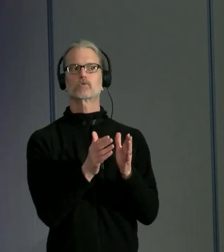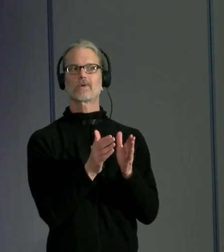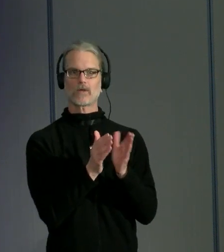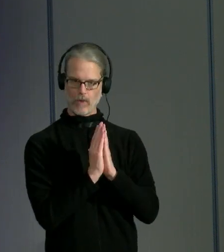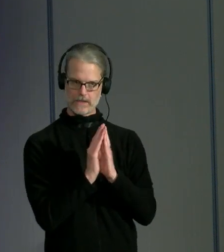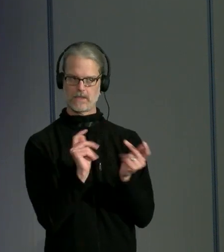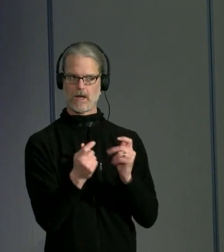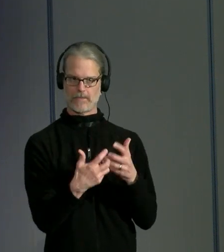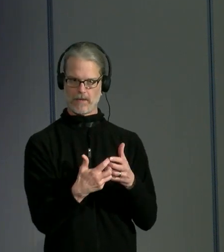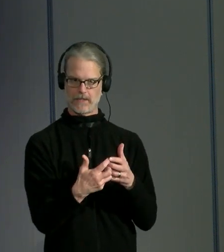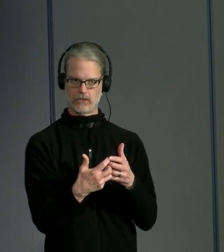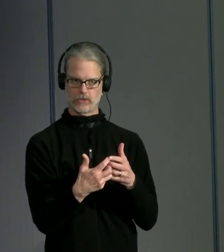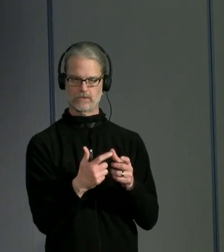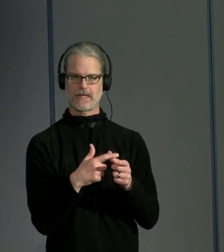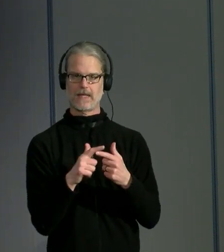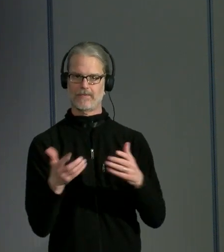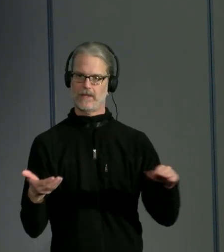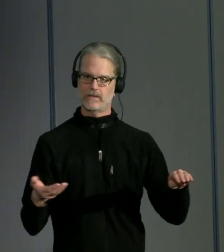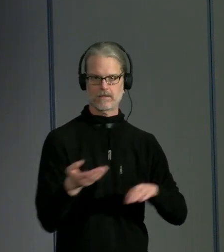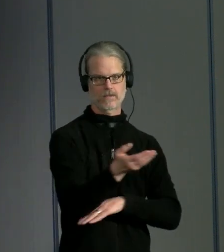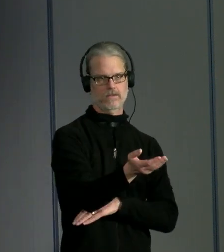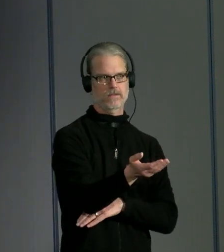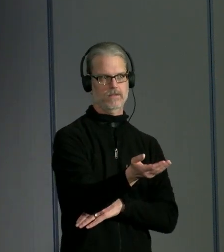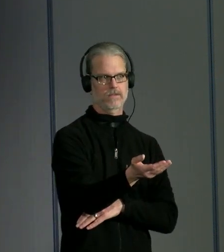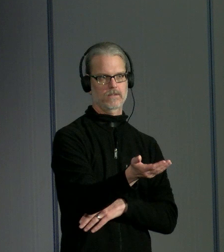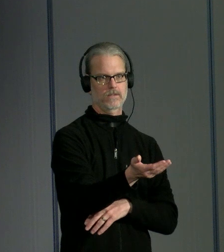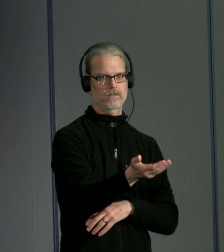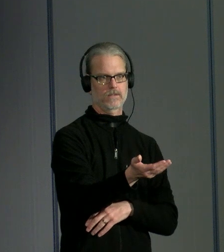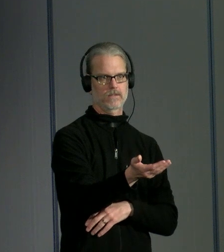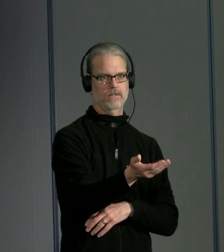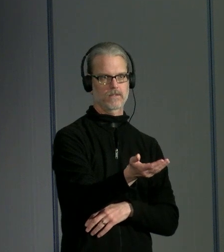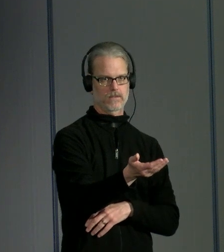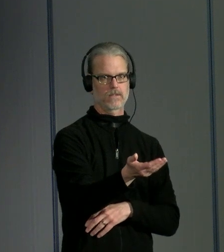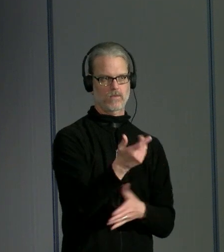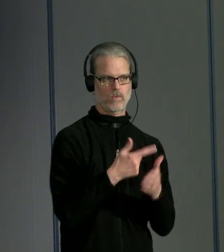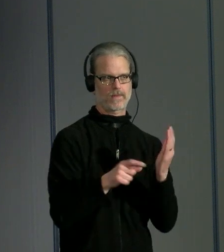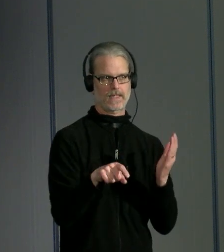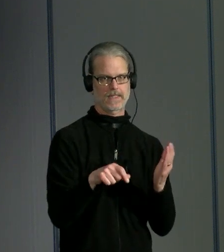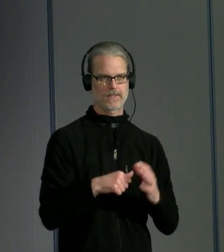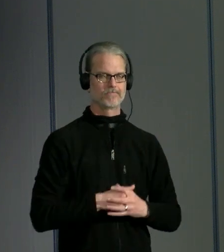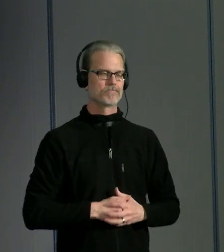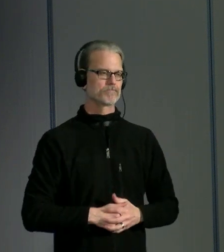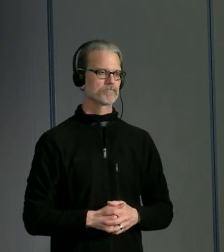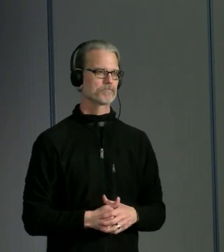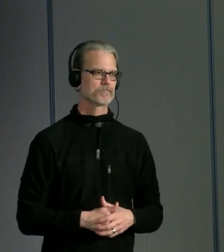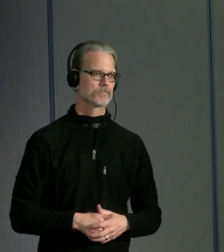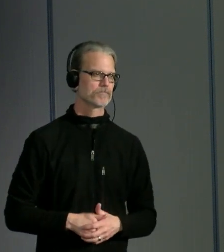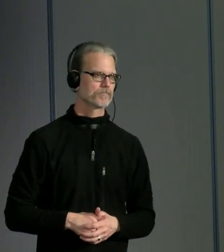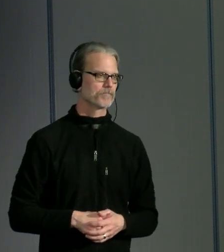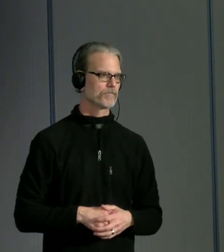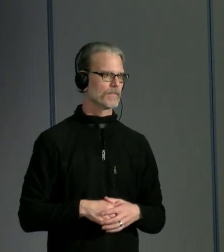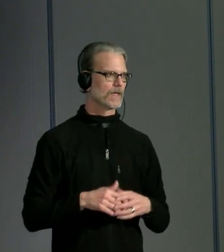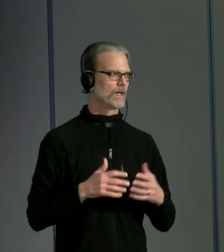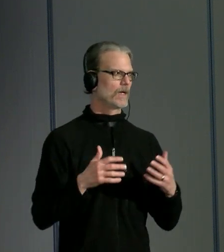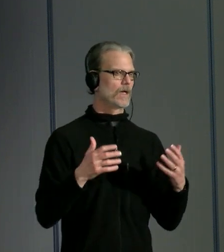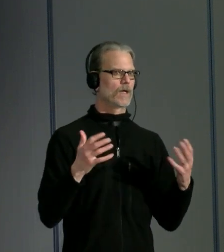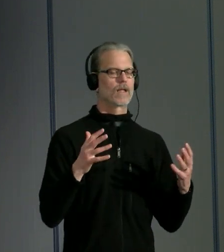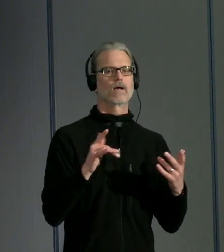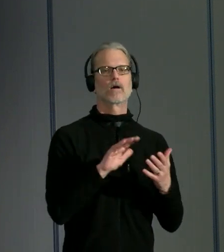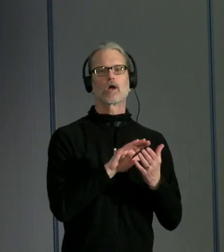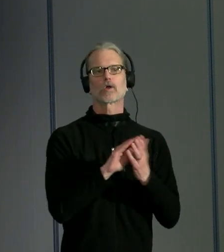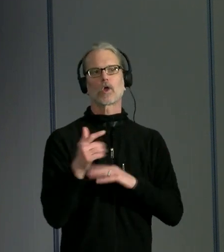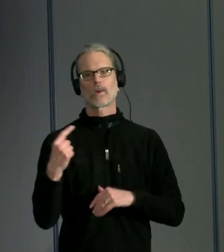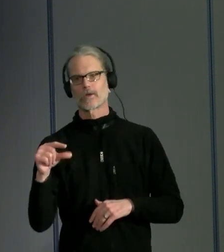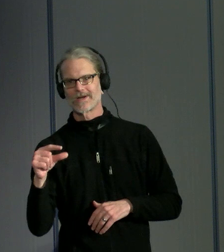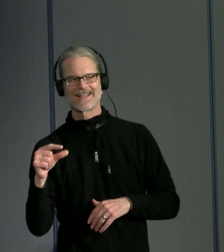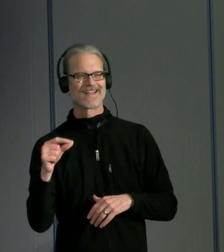and then implementing that alternative format that they requested at the onset of the trip. Lots of going green. Again,